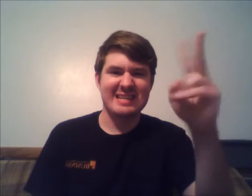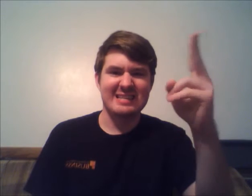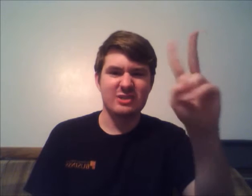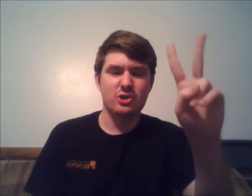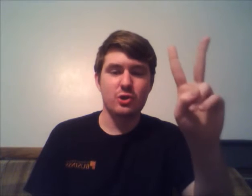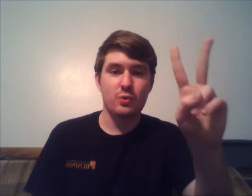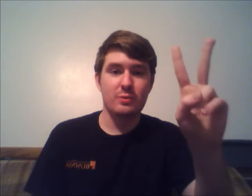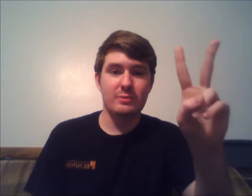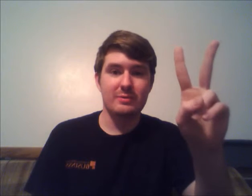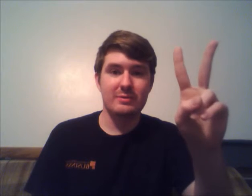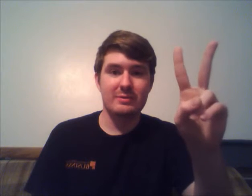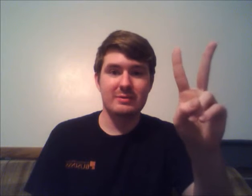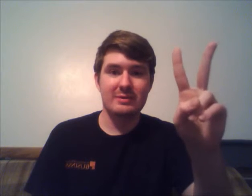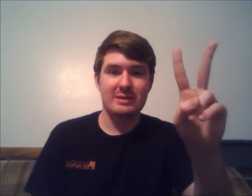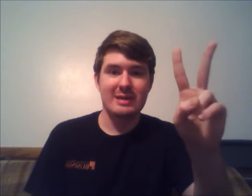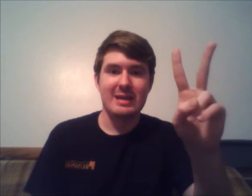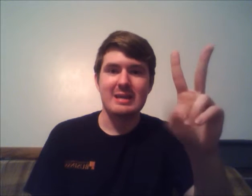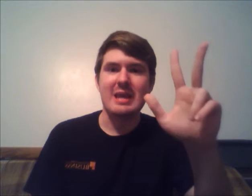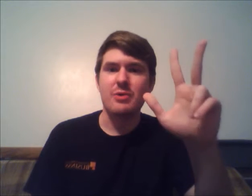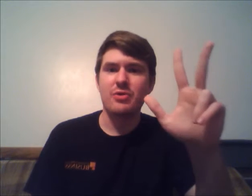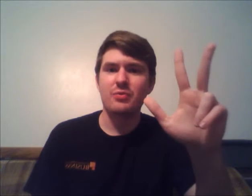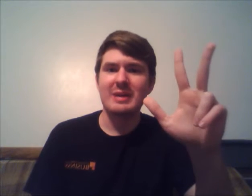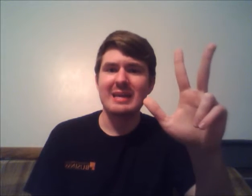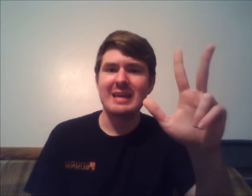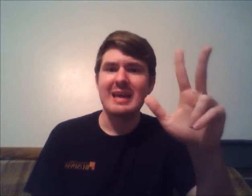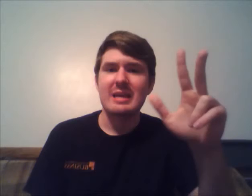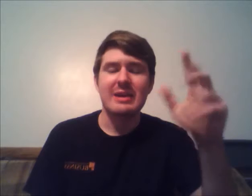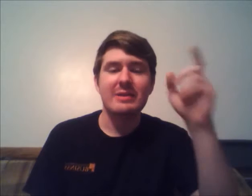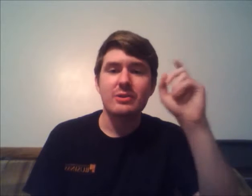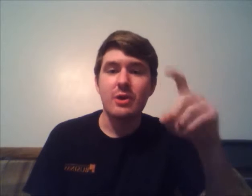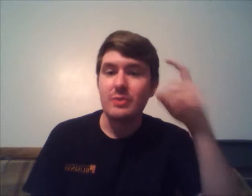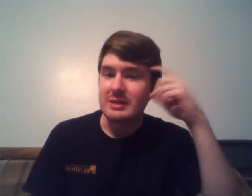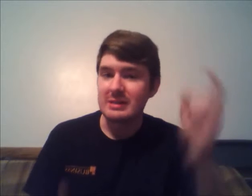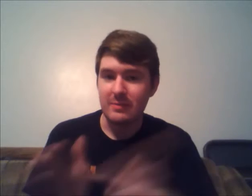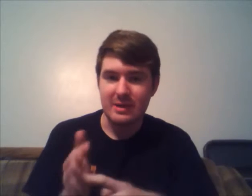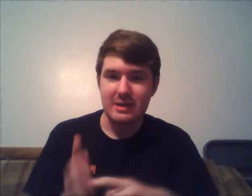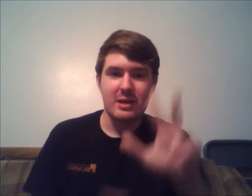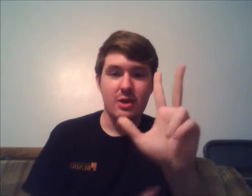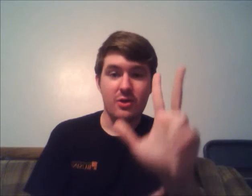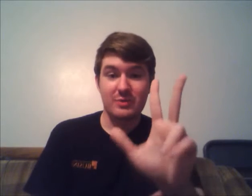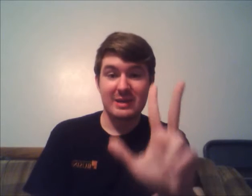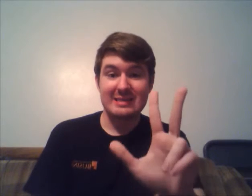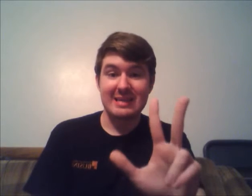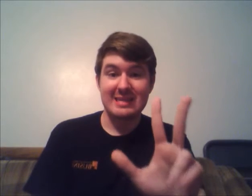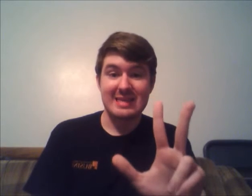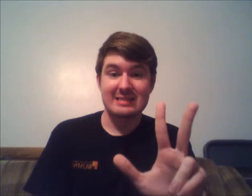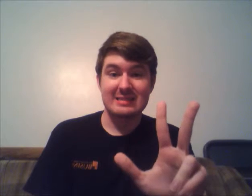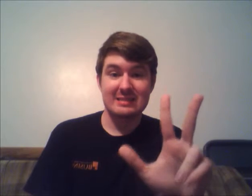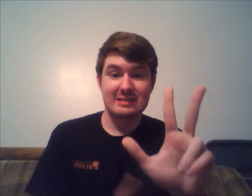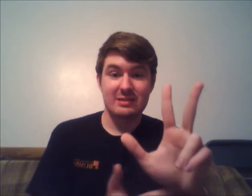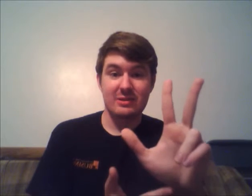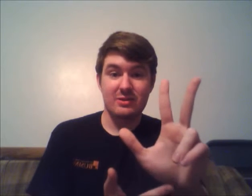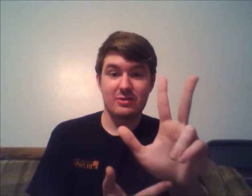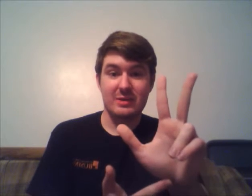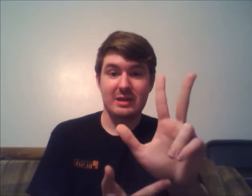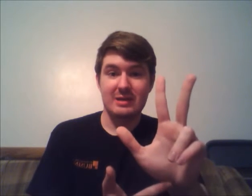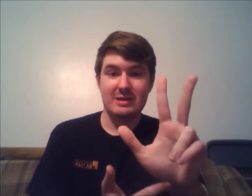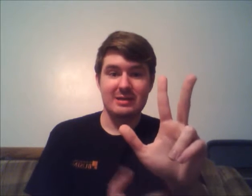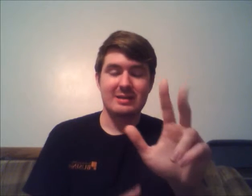Second's 2. Now 3, you have to notice something. 3 is like this. 3.